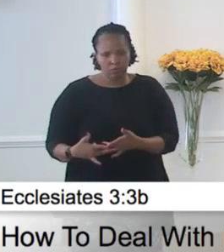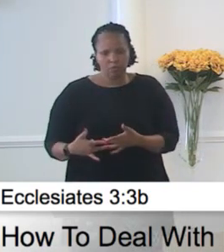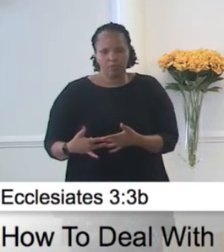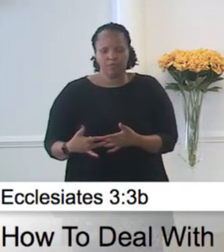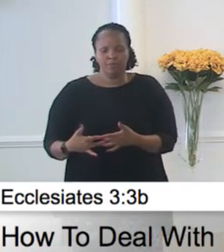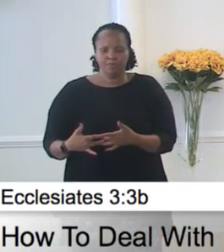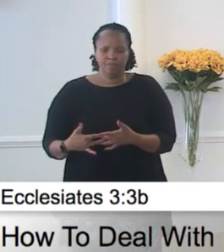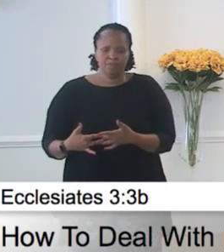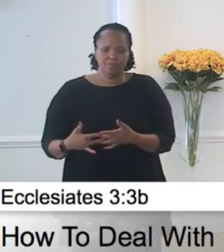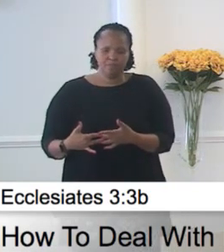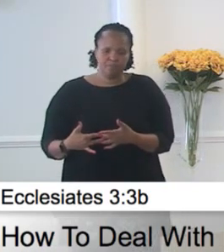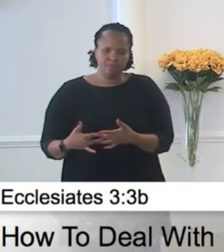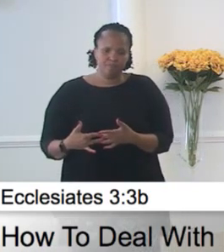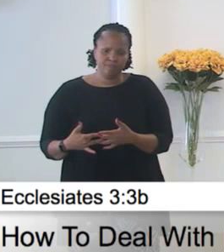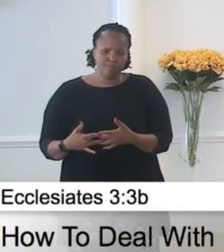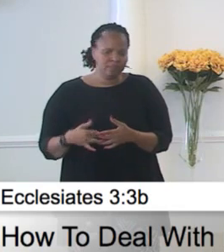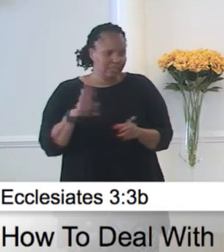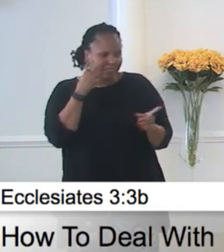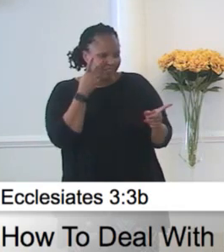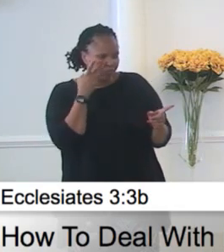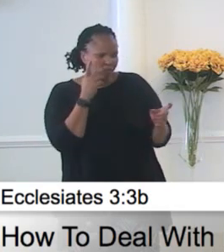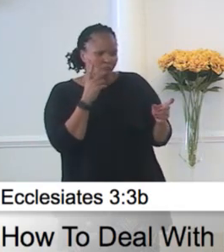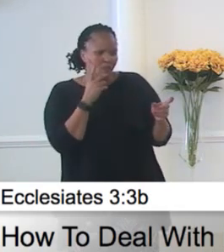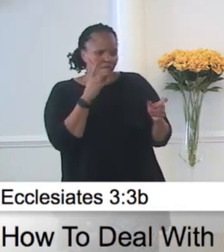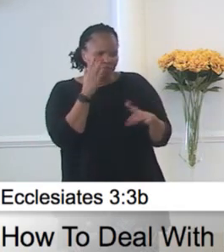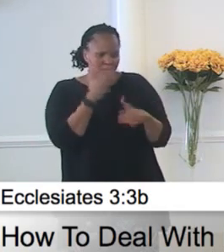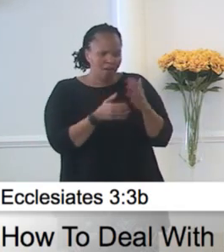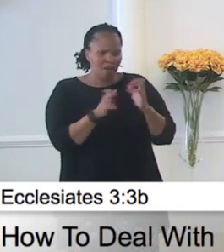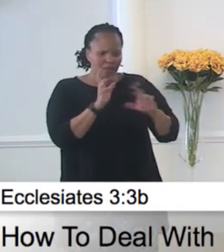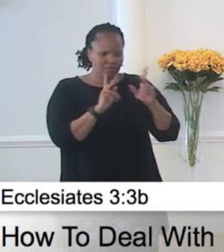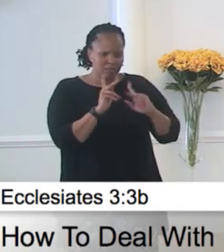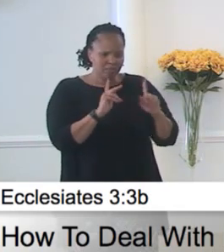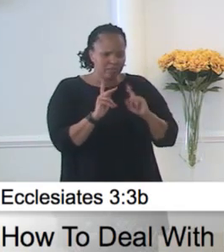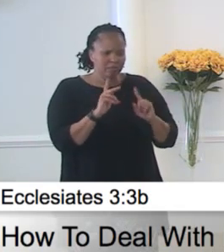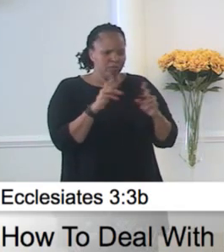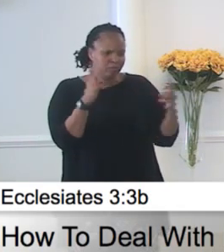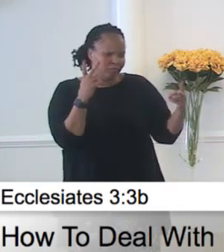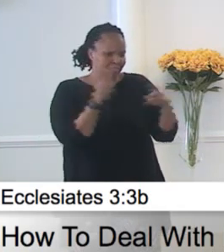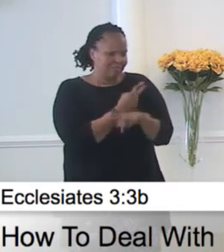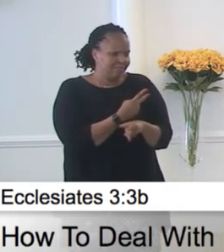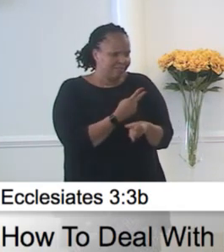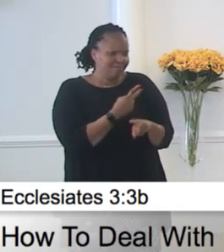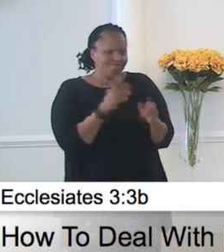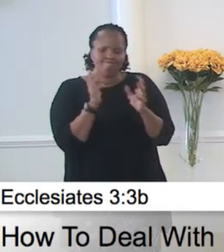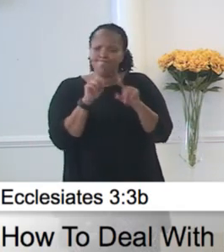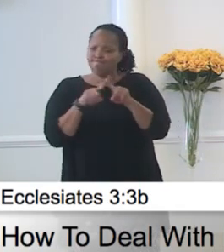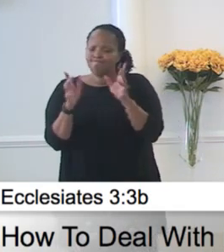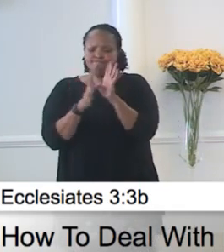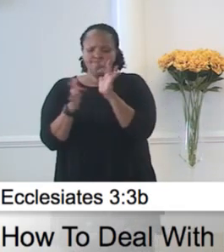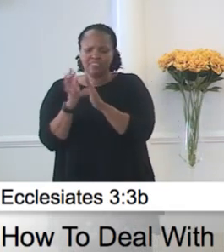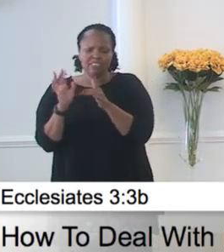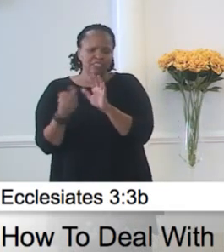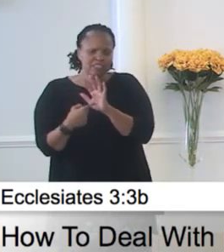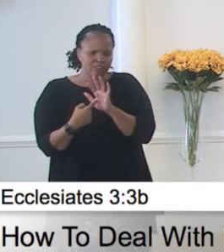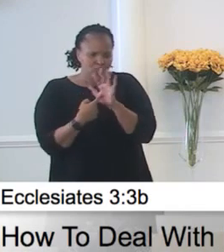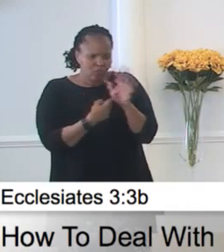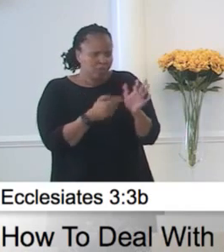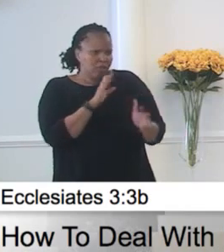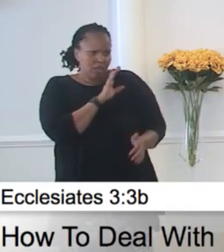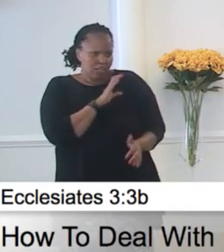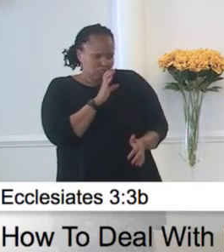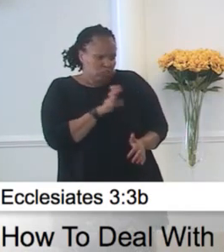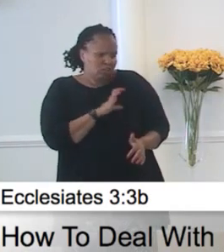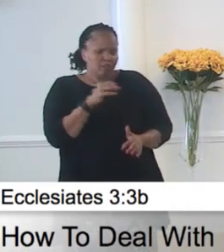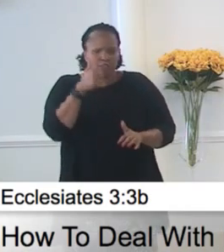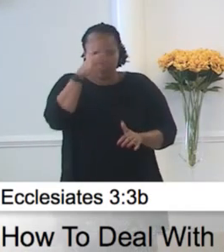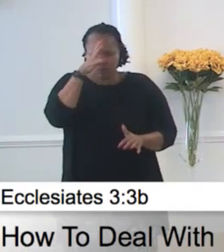around those who were deceiving many, but showing them that the character of a man and the heart